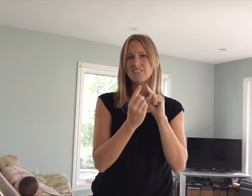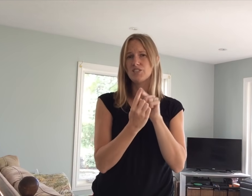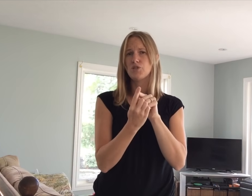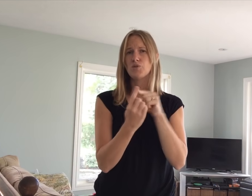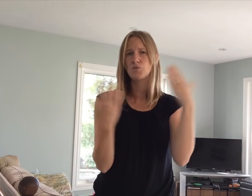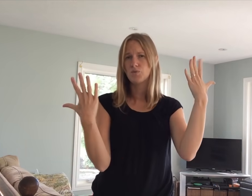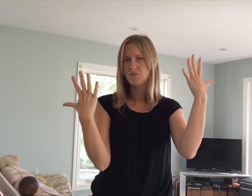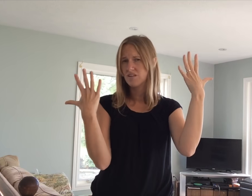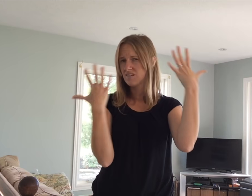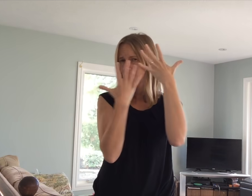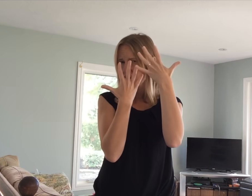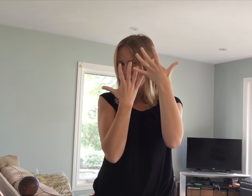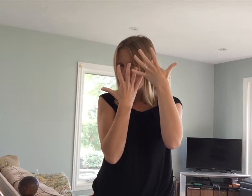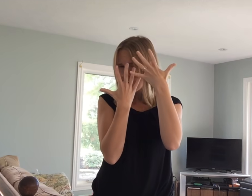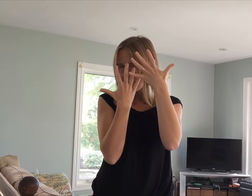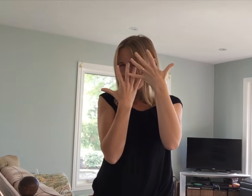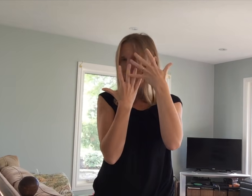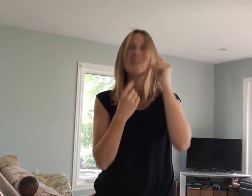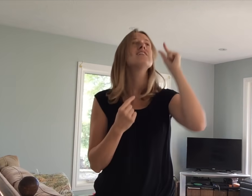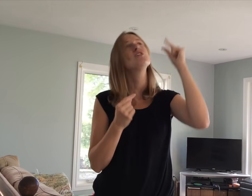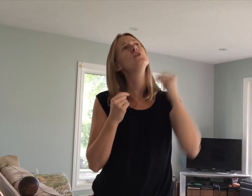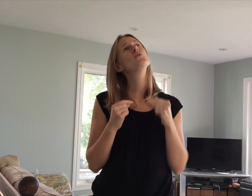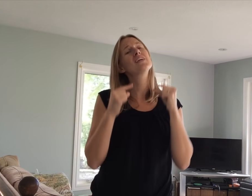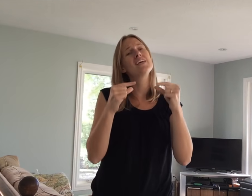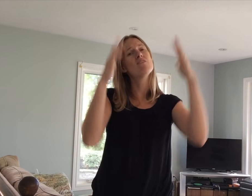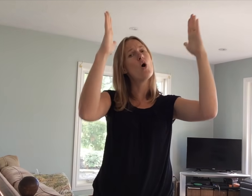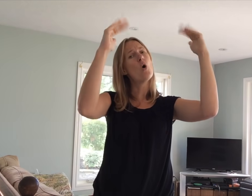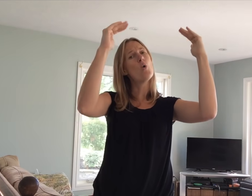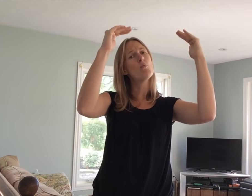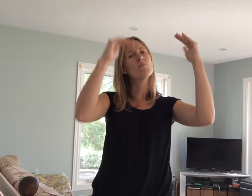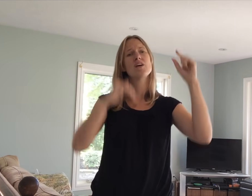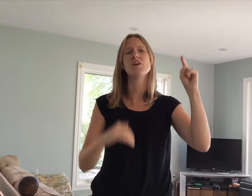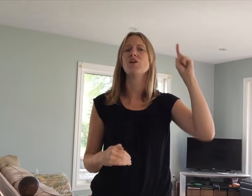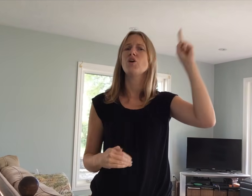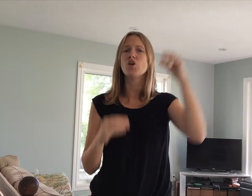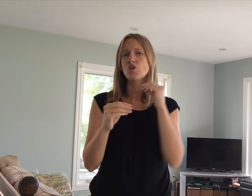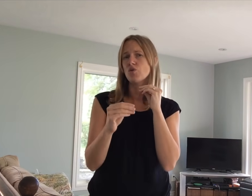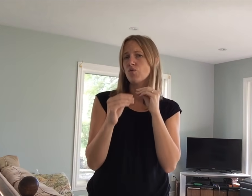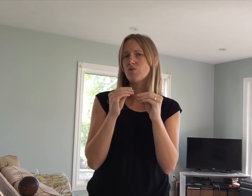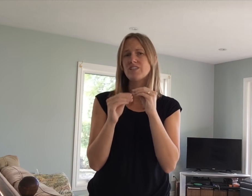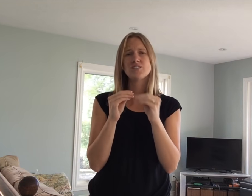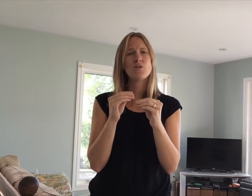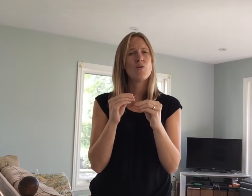to the darkness You give hope, you restore